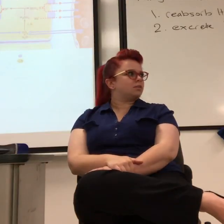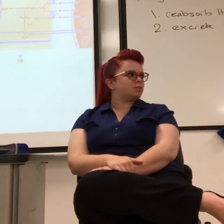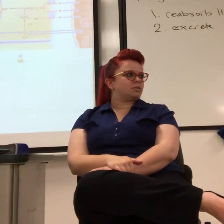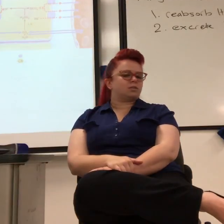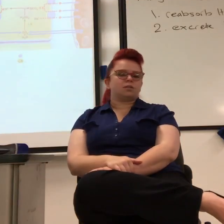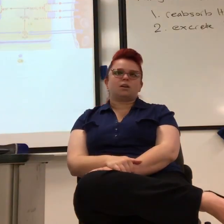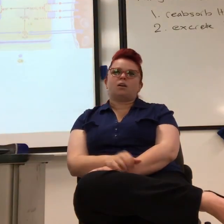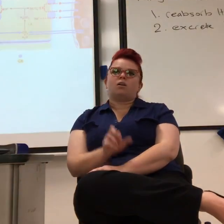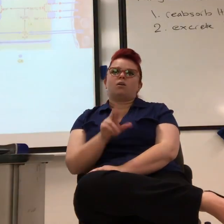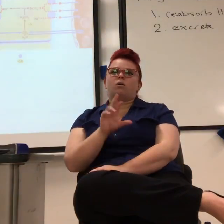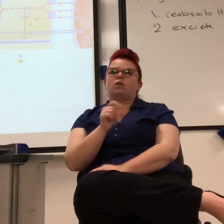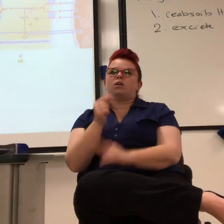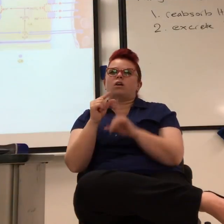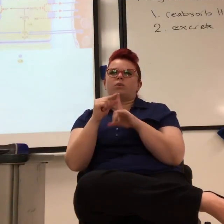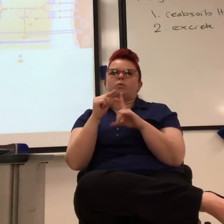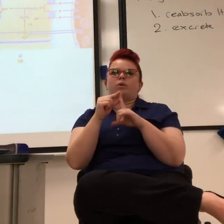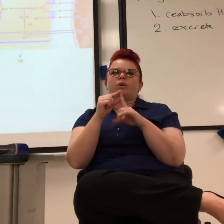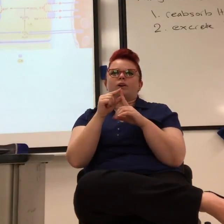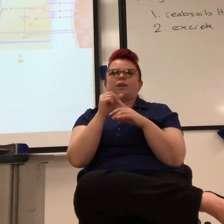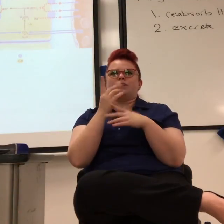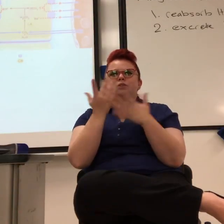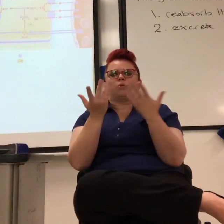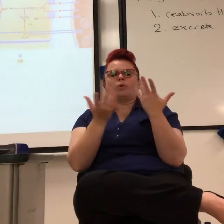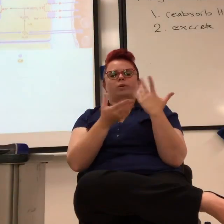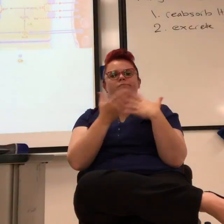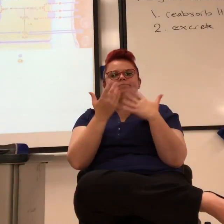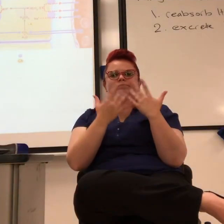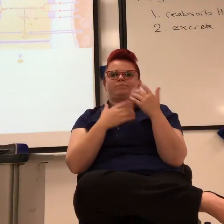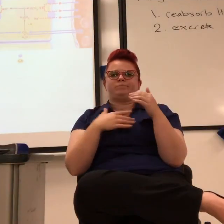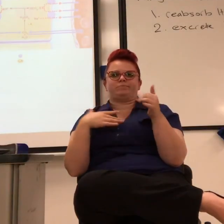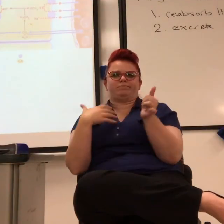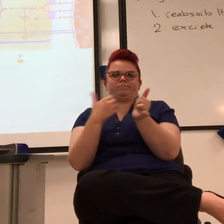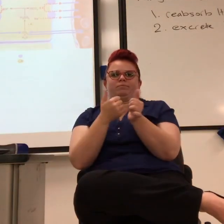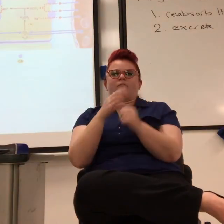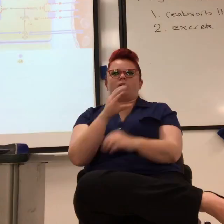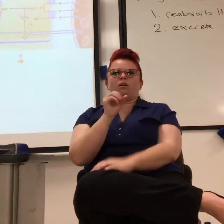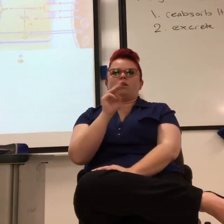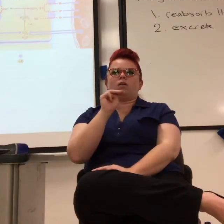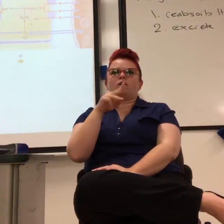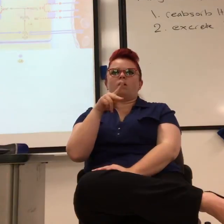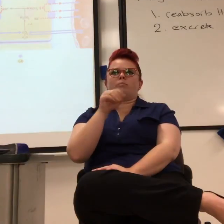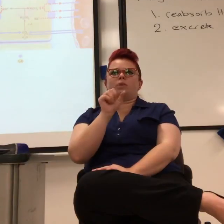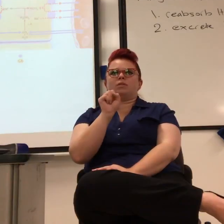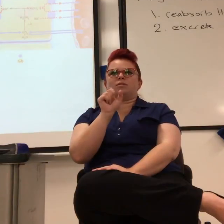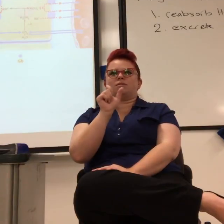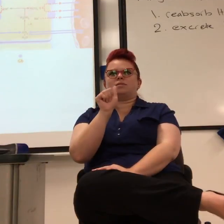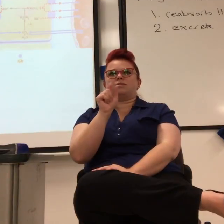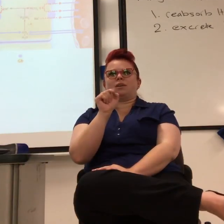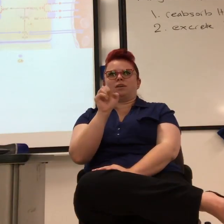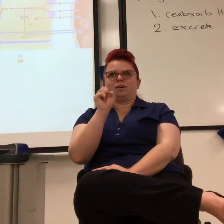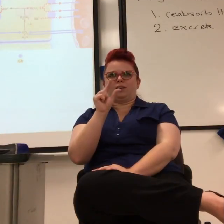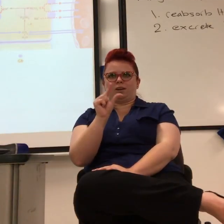Or I guess another word is you're compensating for it if there's acidosis. Counteracts,